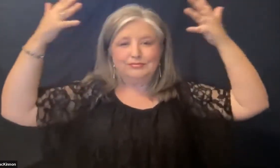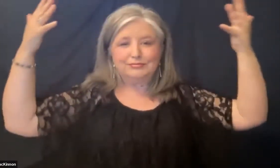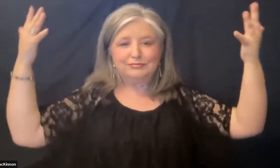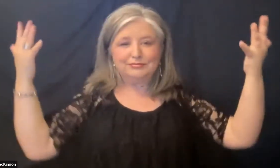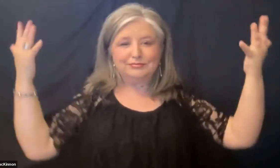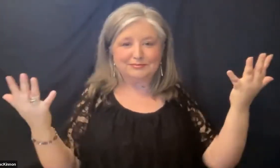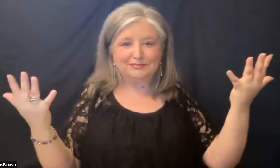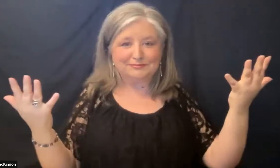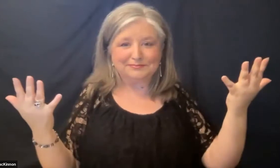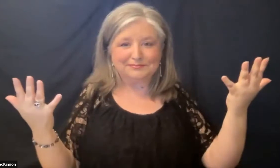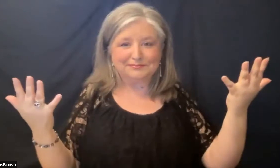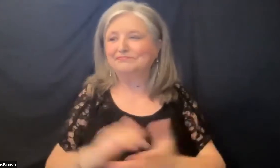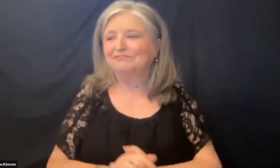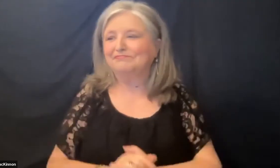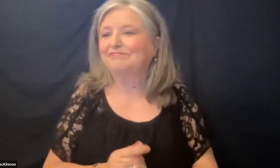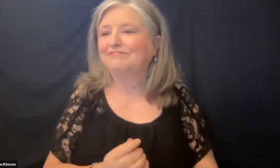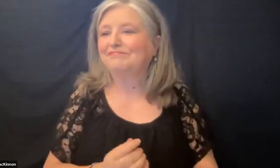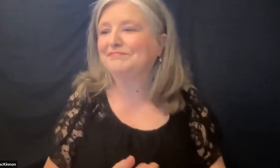take in, and inspire you.